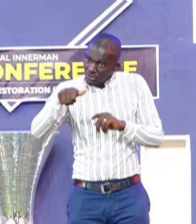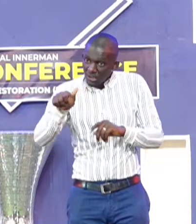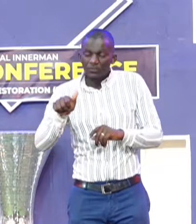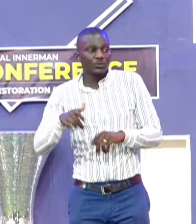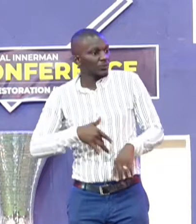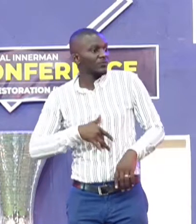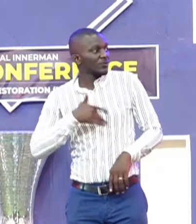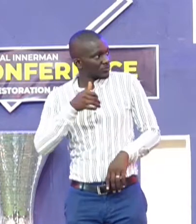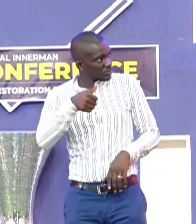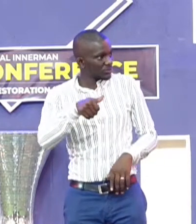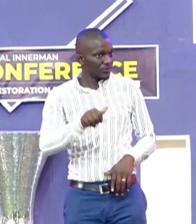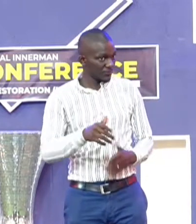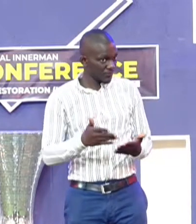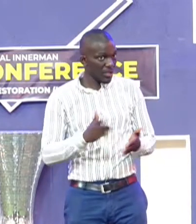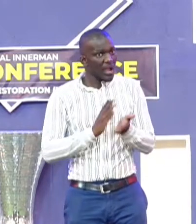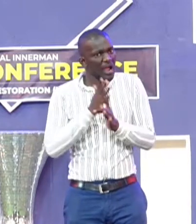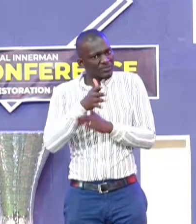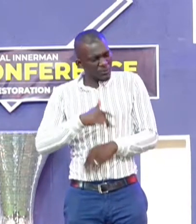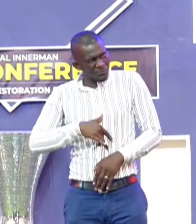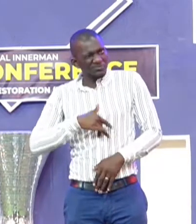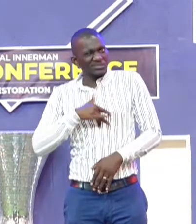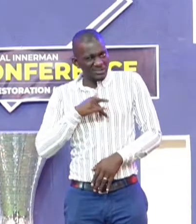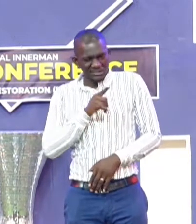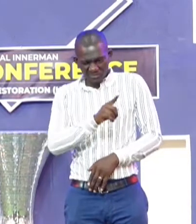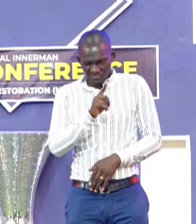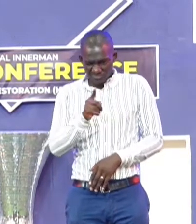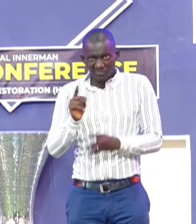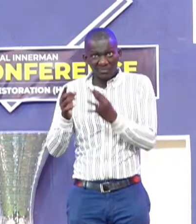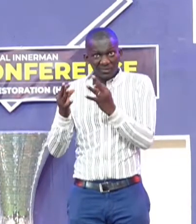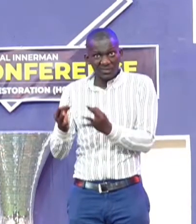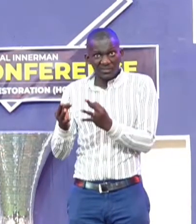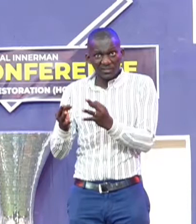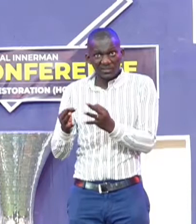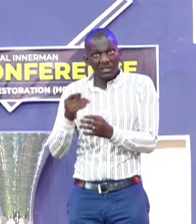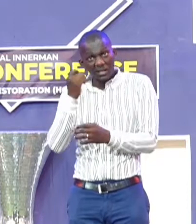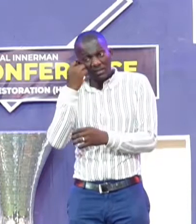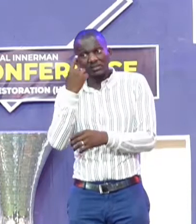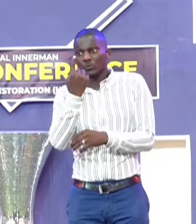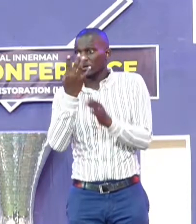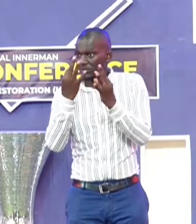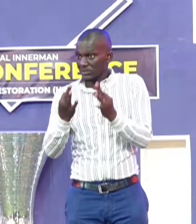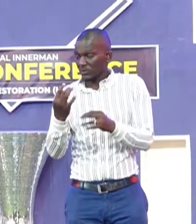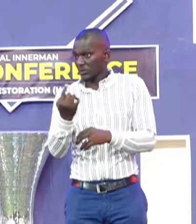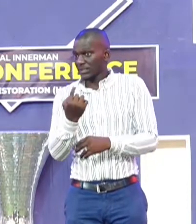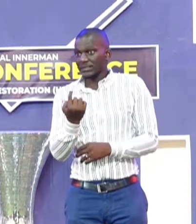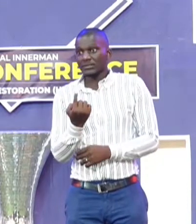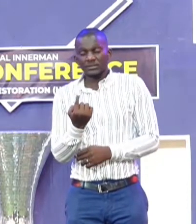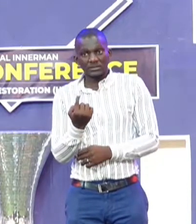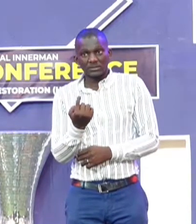feel it yourself. If you begin to hear it, know this.